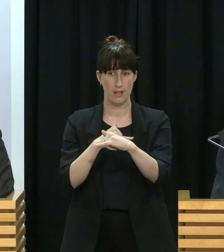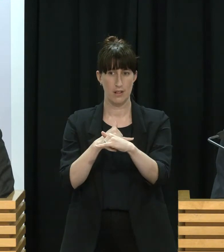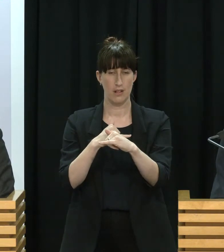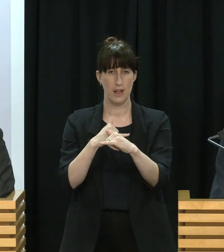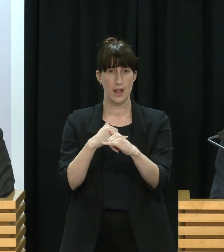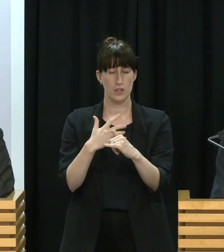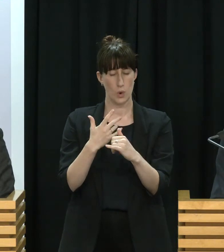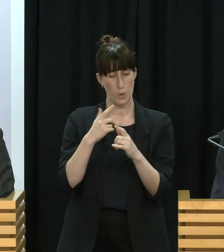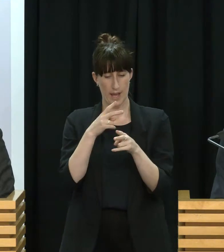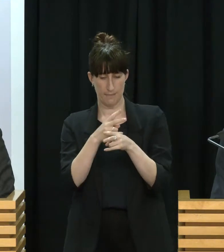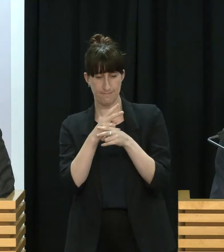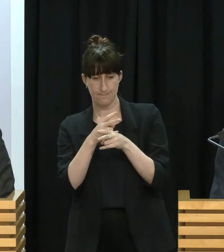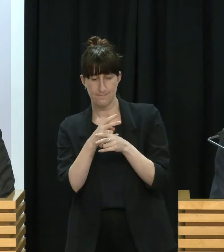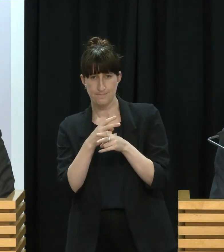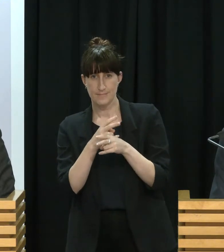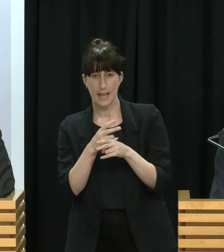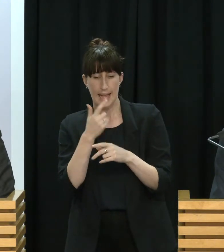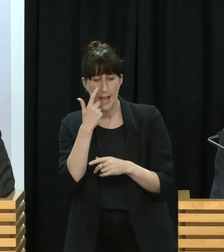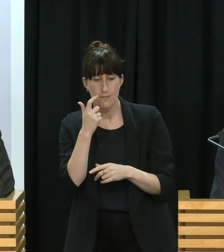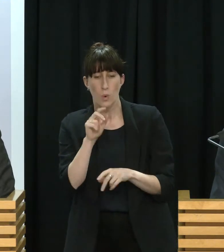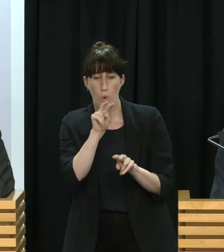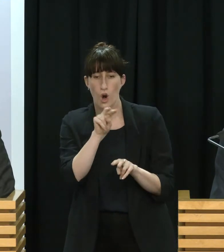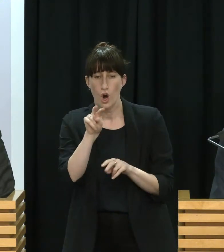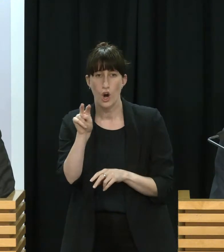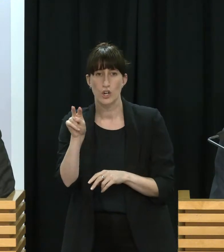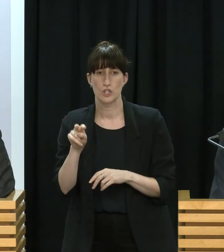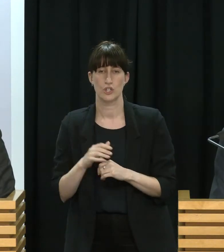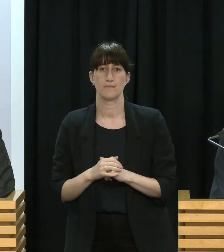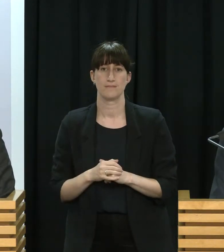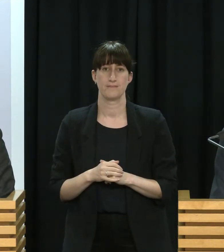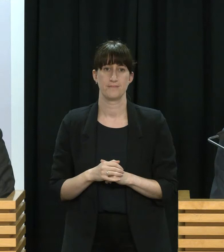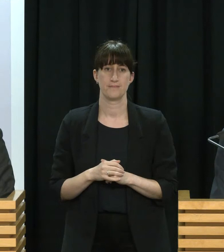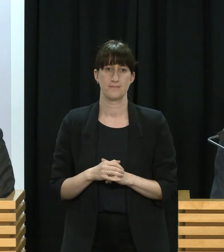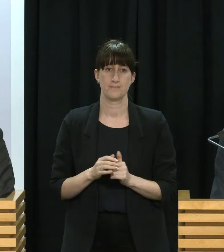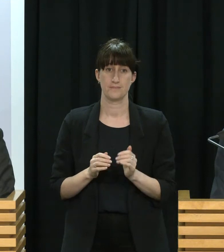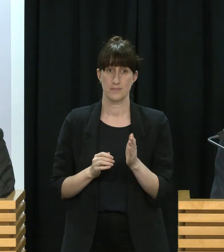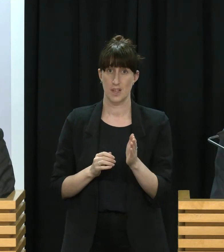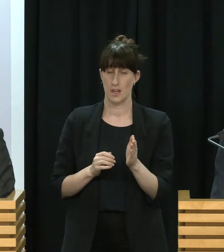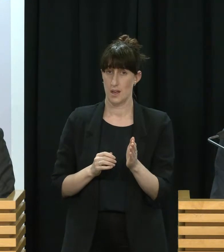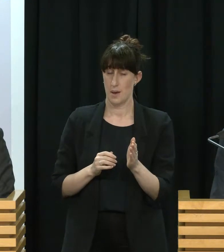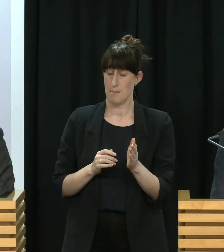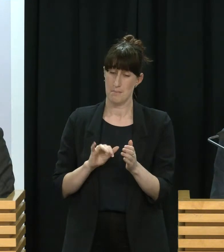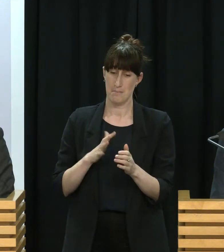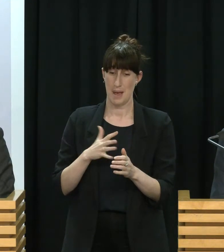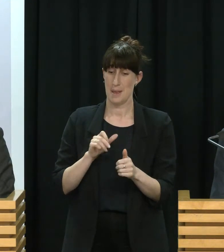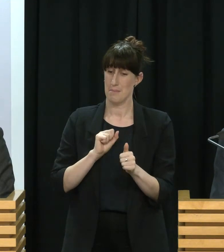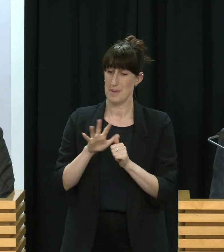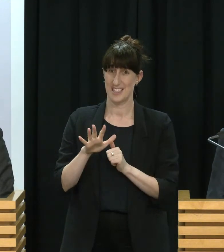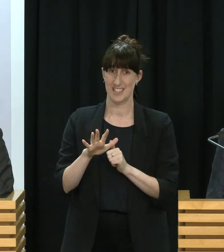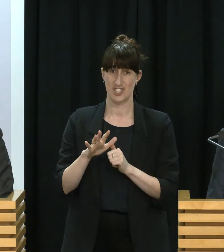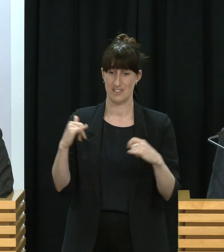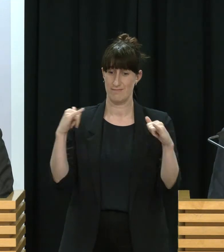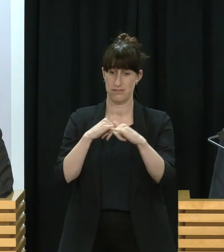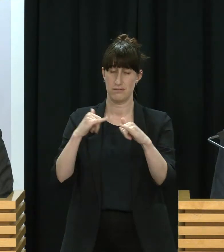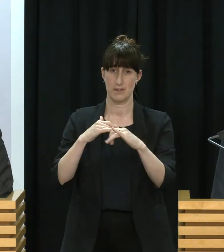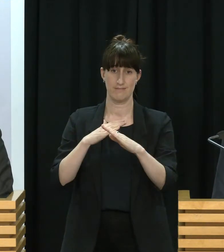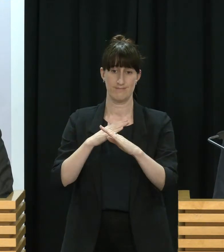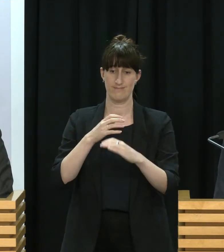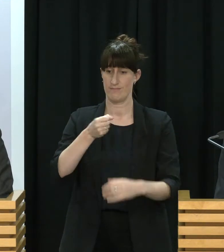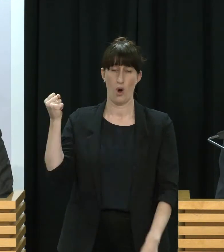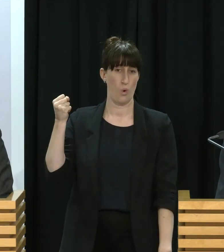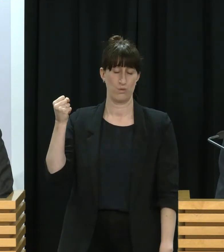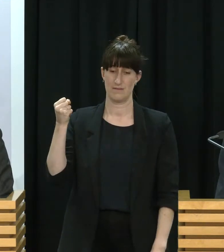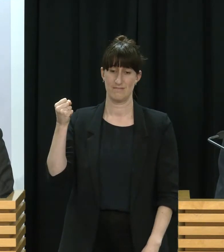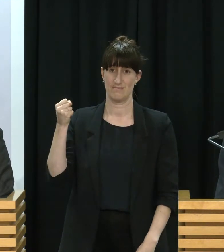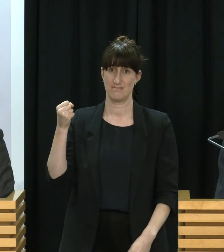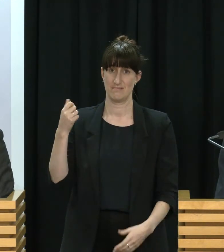we'll be watching that very closely in the next sort of 24 to 48 hours, obviously. Do we just need to shut the bubble completely until they're under control over there?